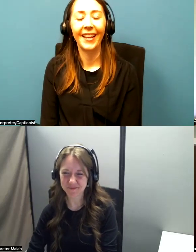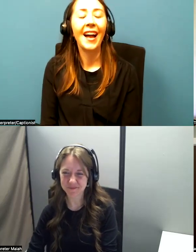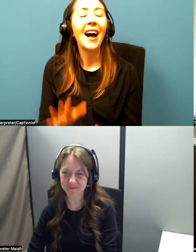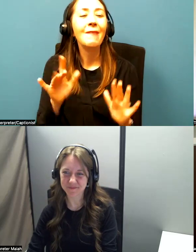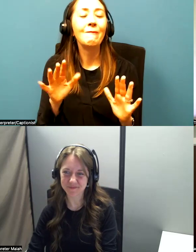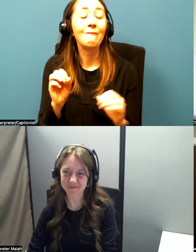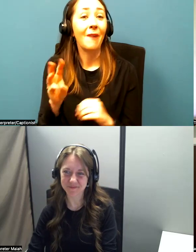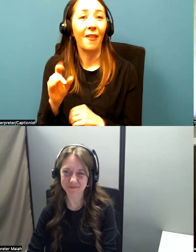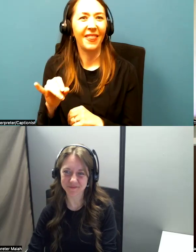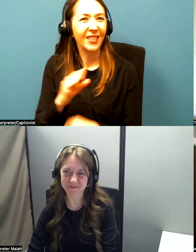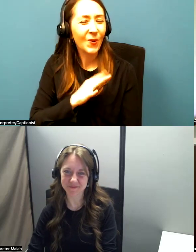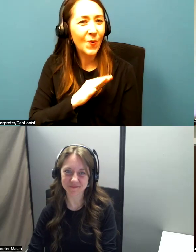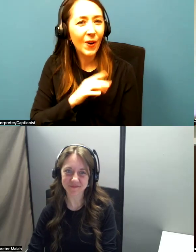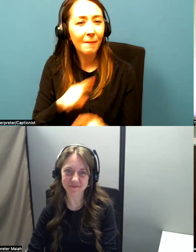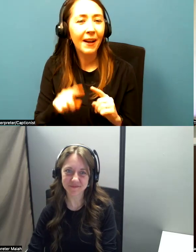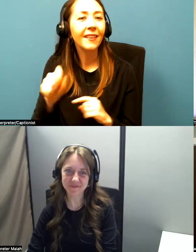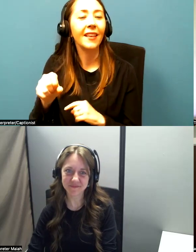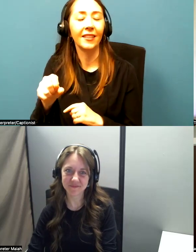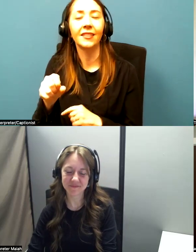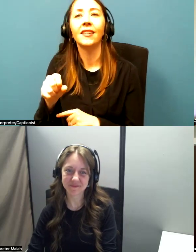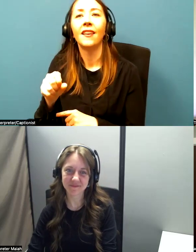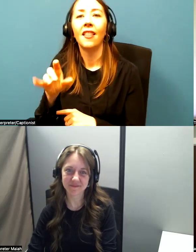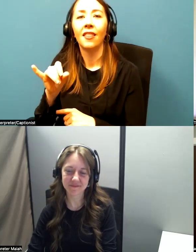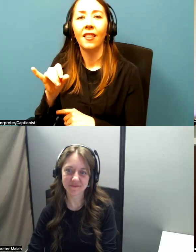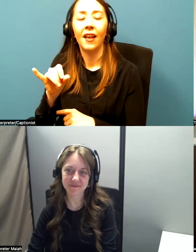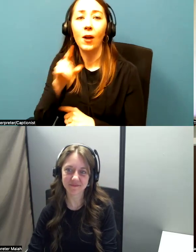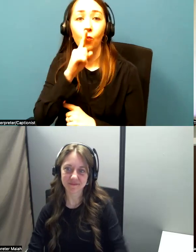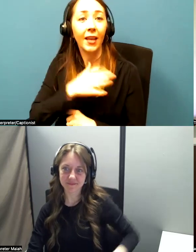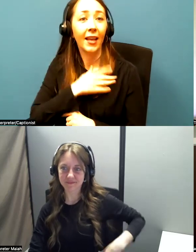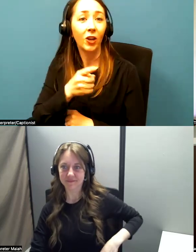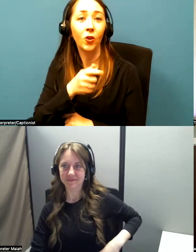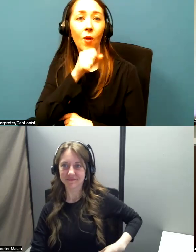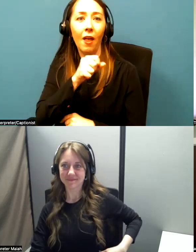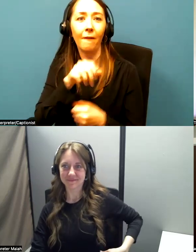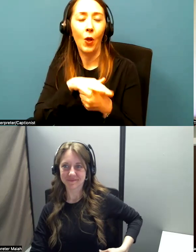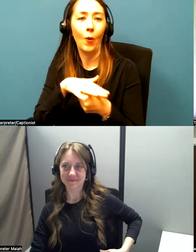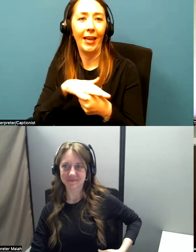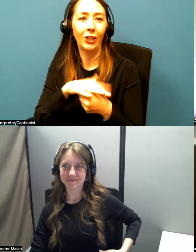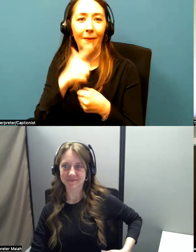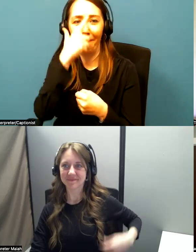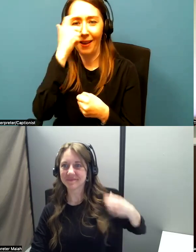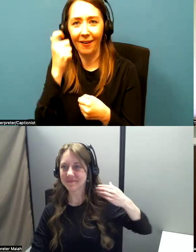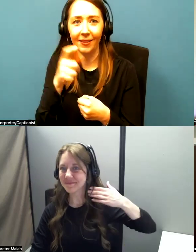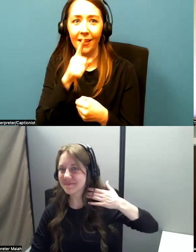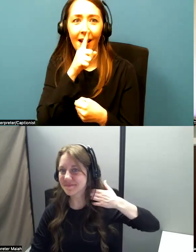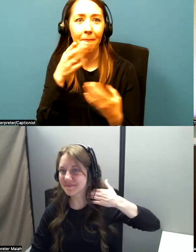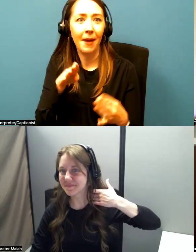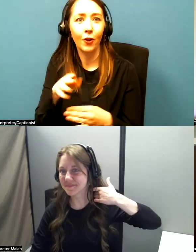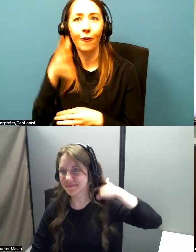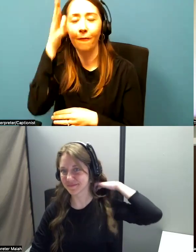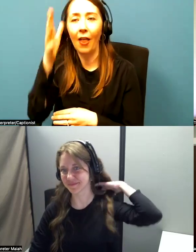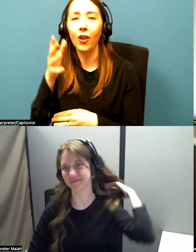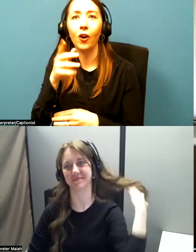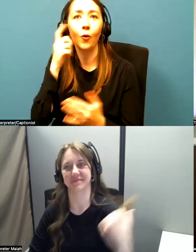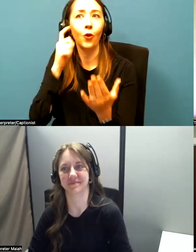Oh wow, that is so cool. Well, yeah, it was I'm so glad you loved the locations because, I bet your father would recognize